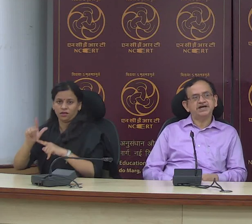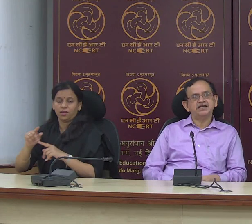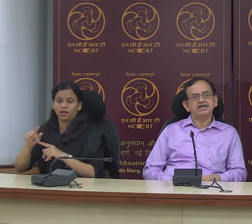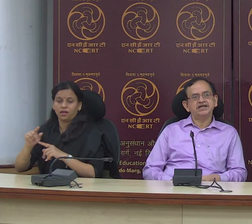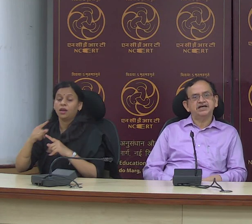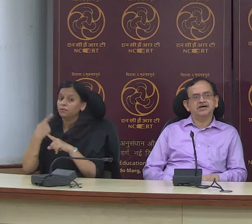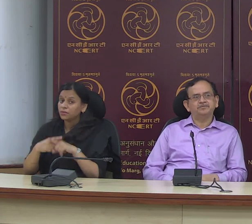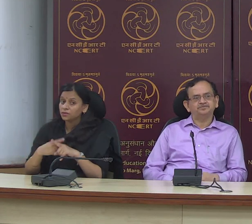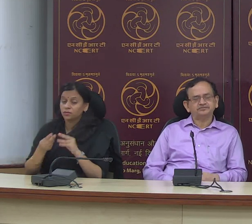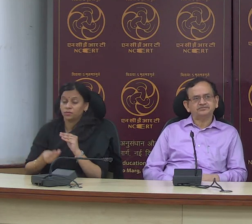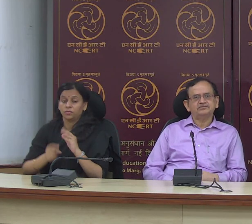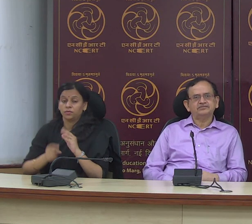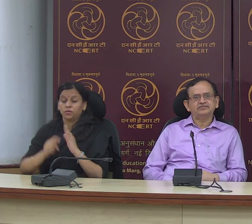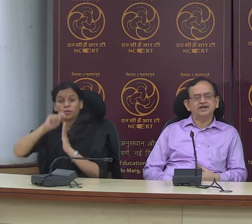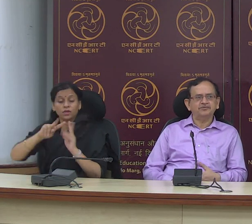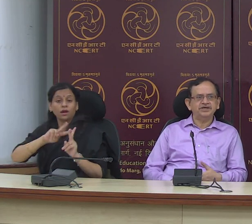addition to that,